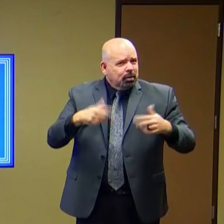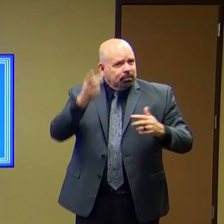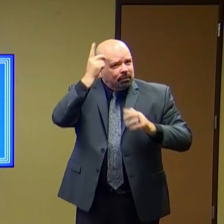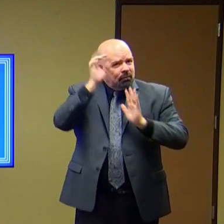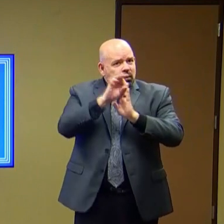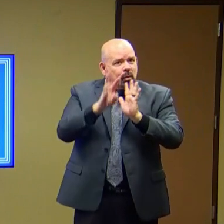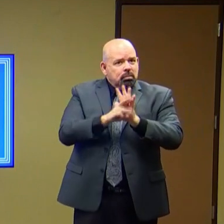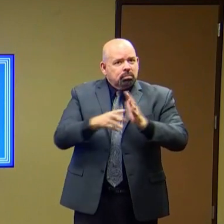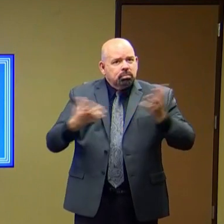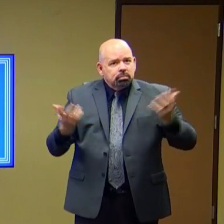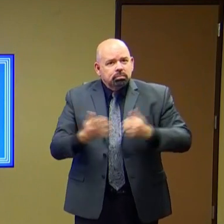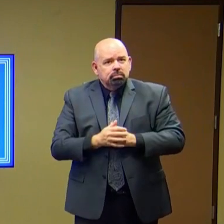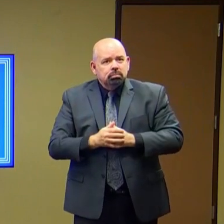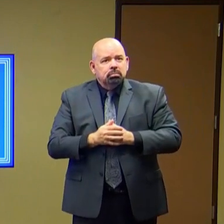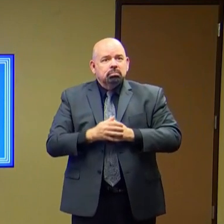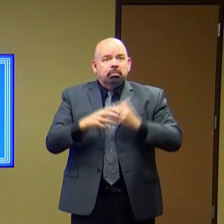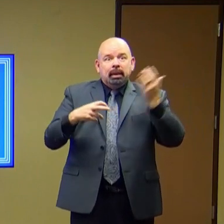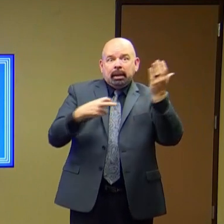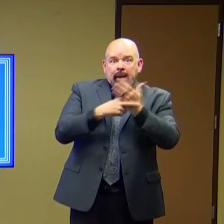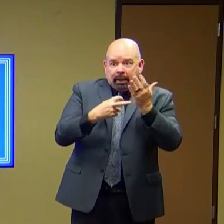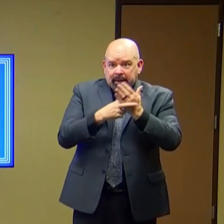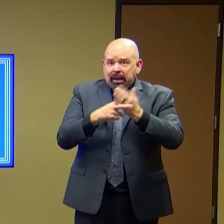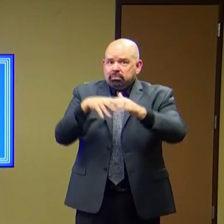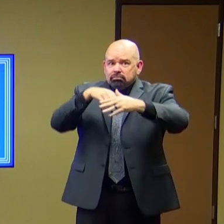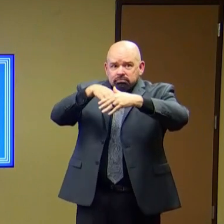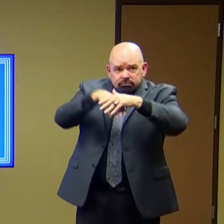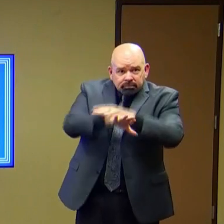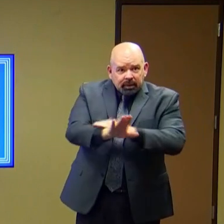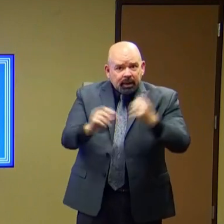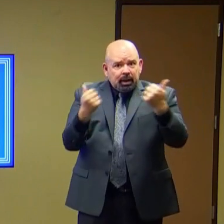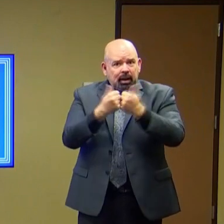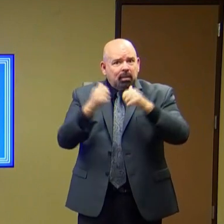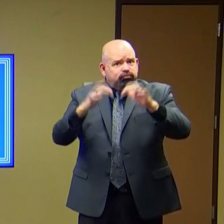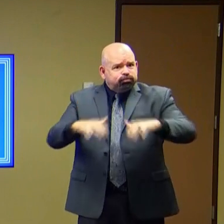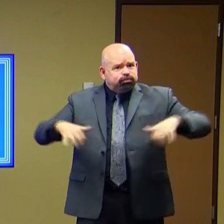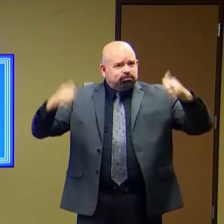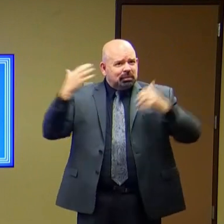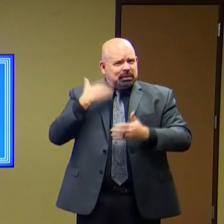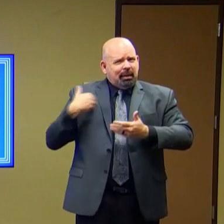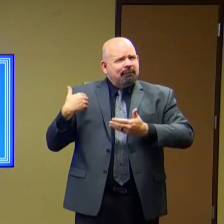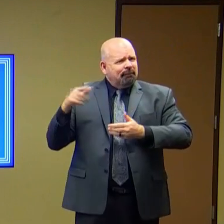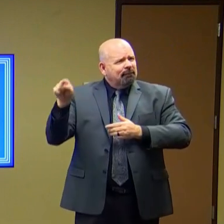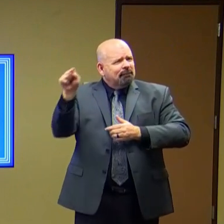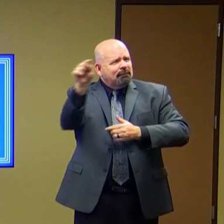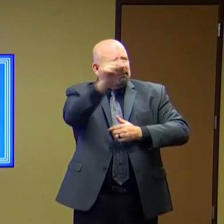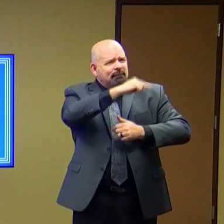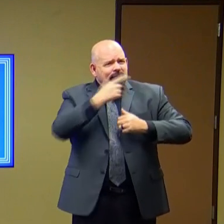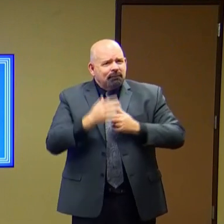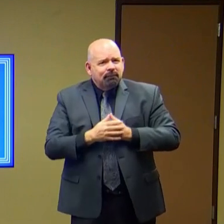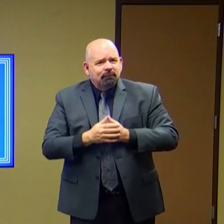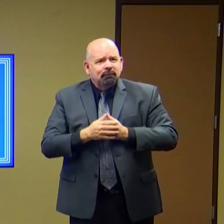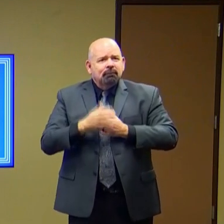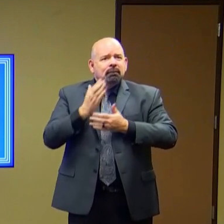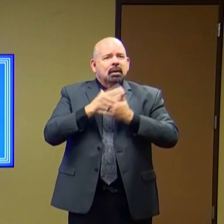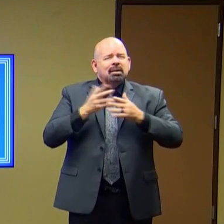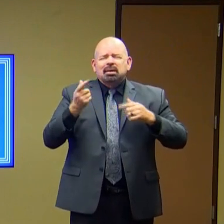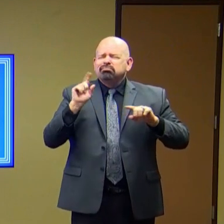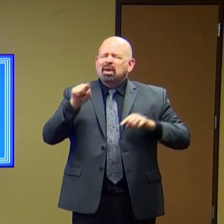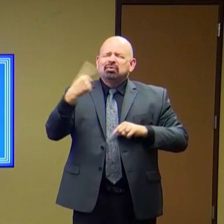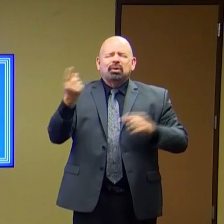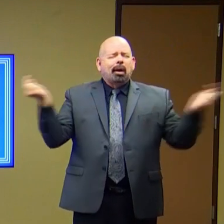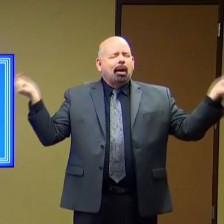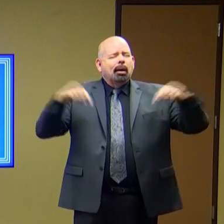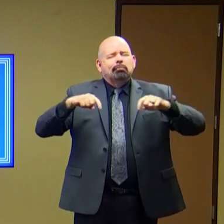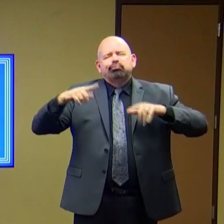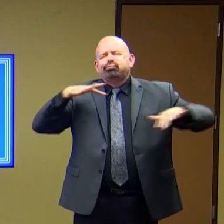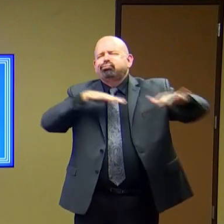for private parties or those who already live here and get together for parties. I want you to think about this. If each person in